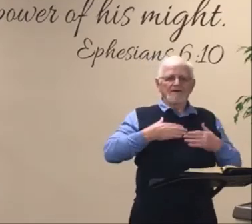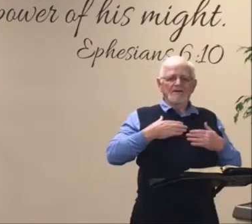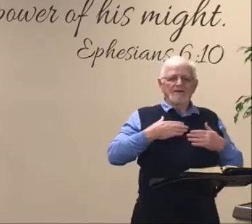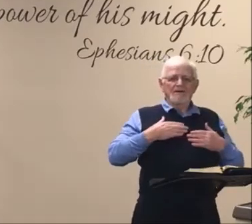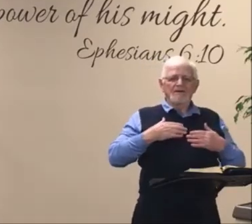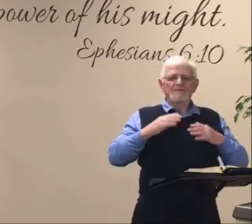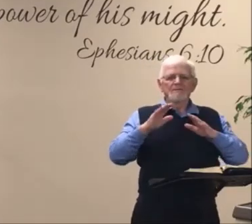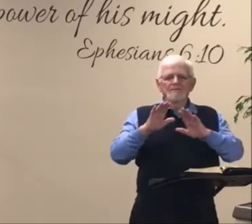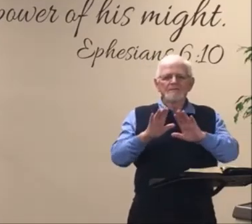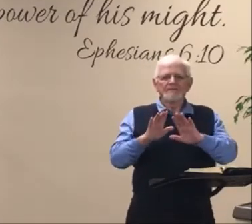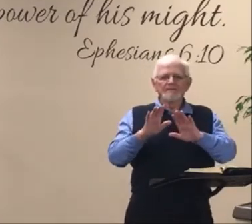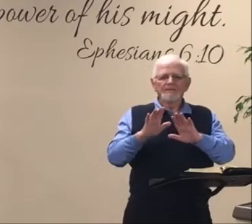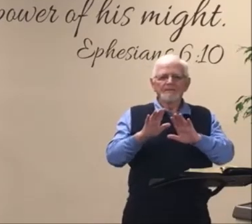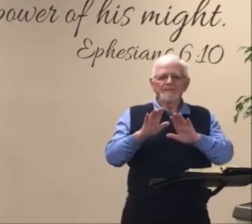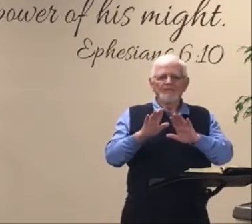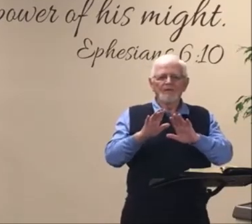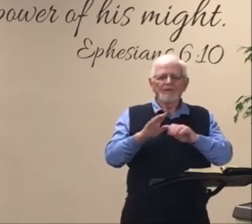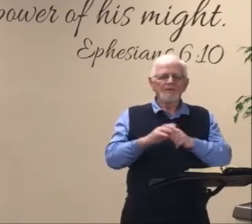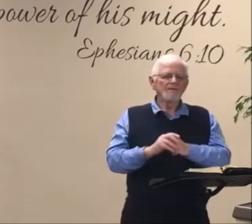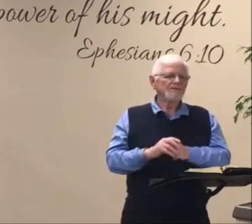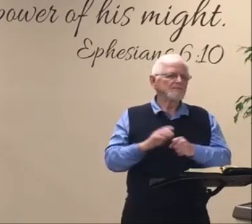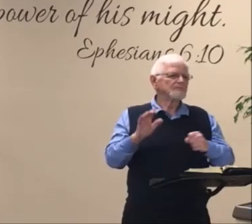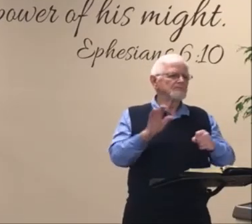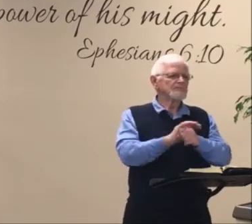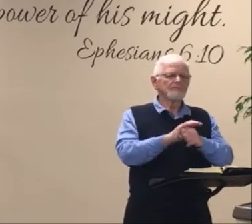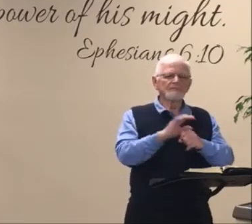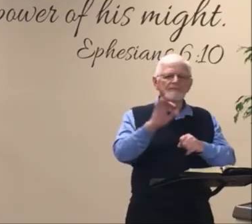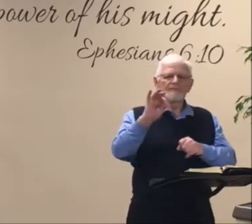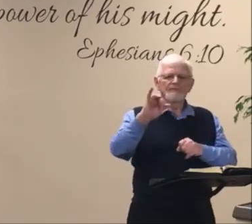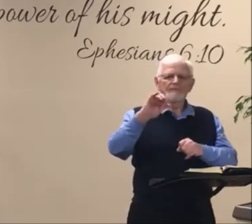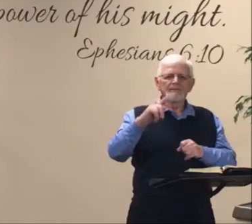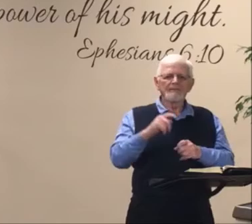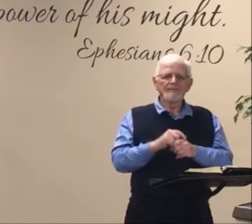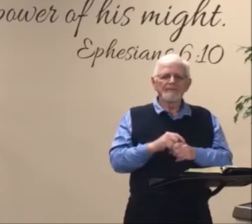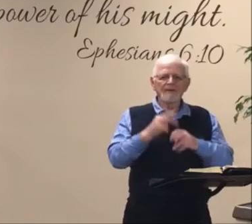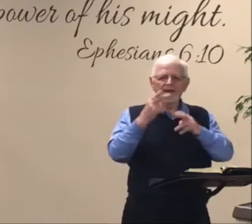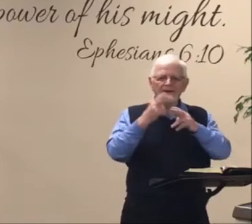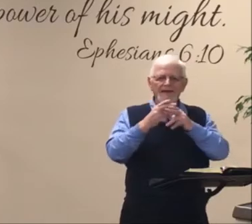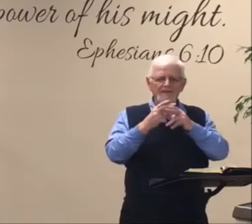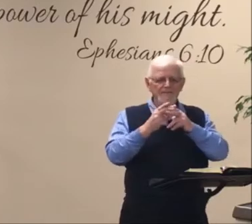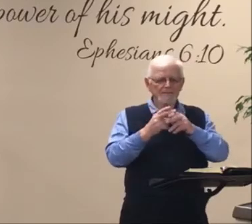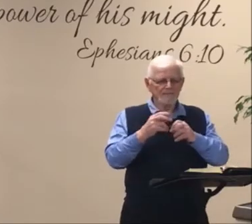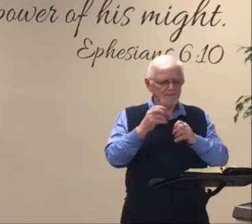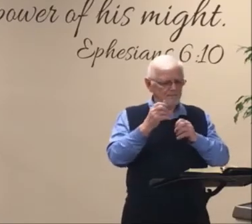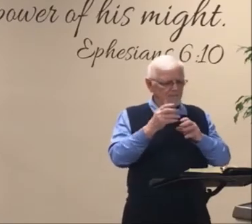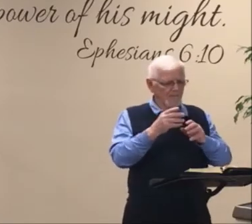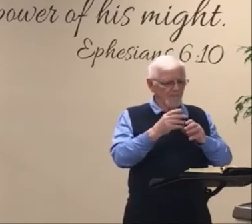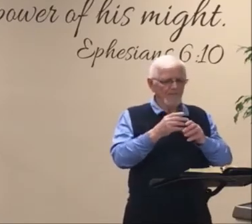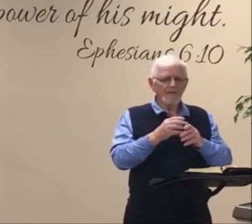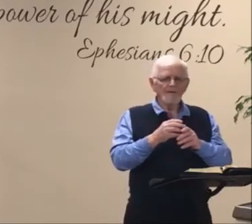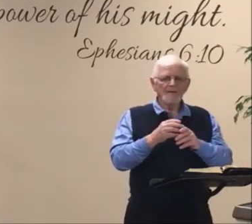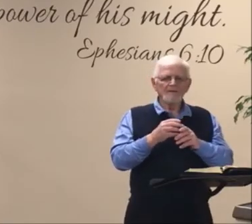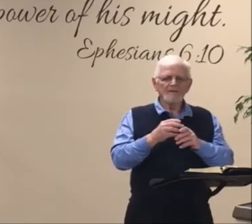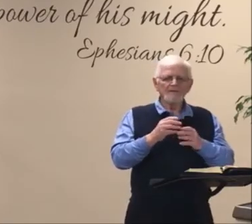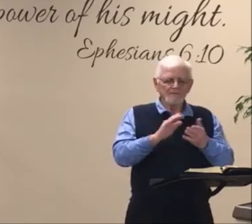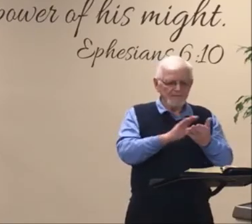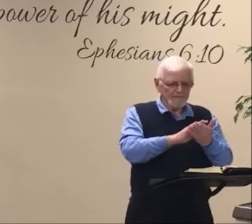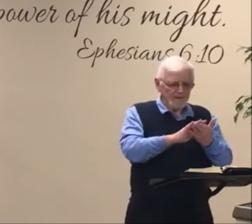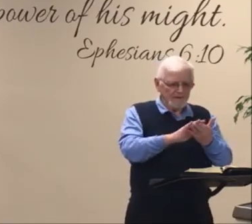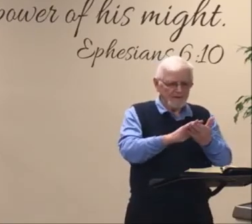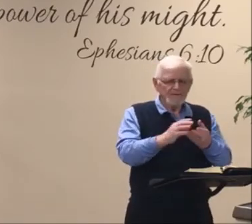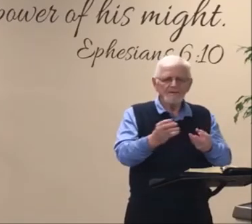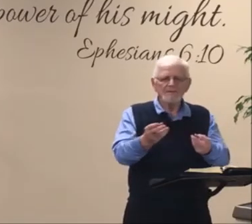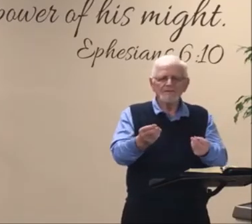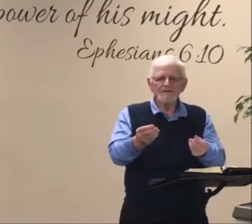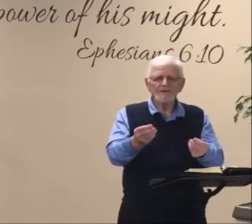gracious. My name is full of faith. My name is pitiful, courteous, gentle. All those New